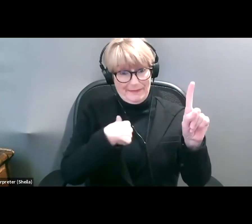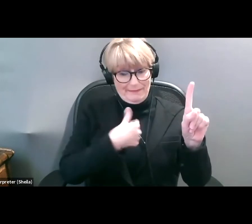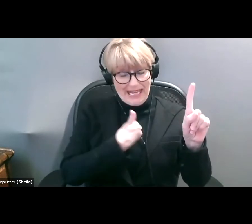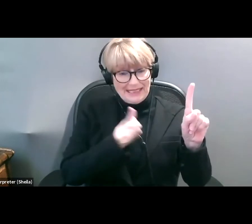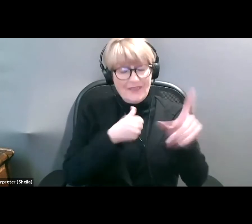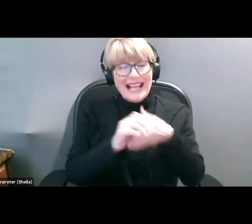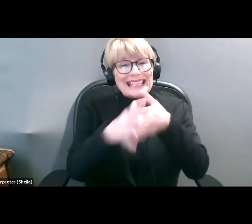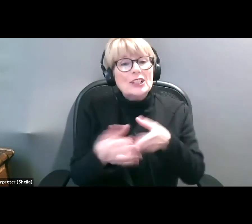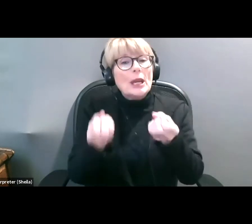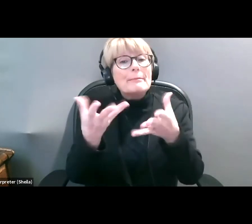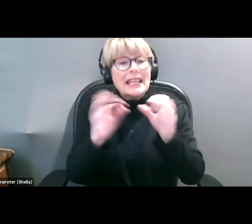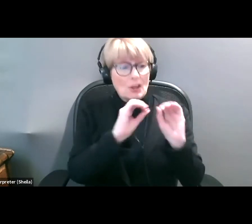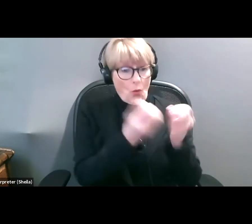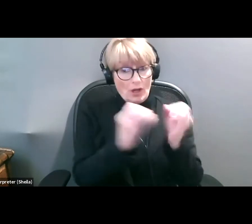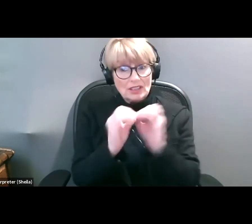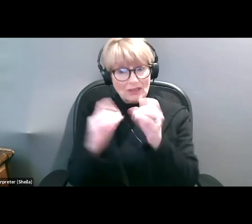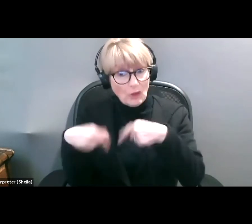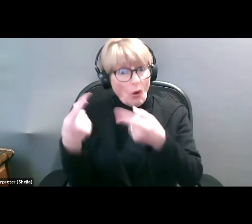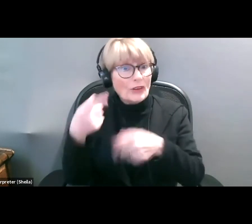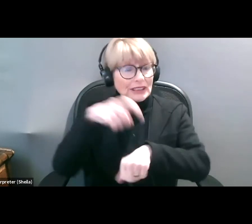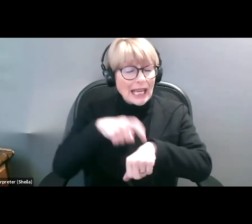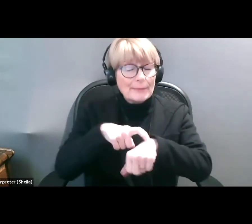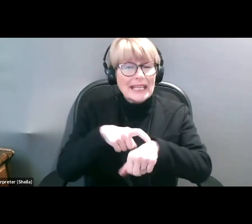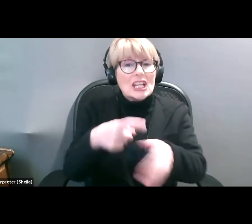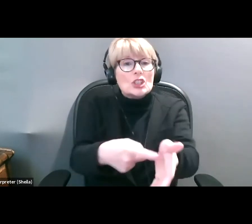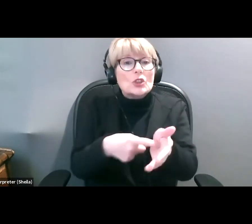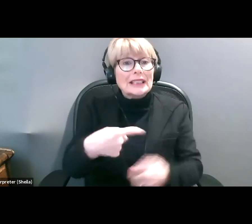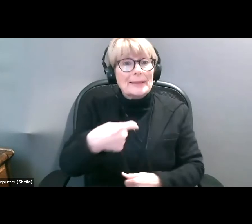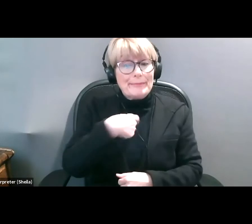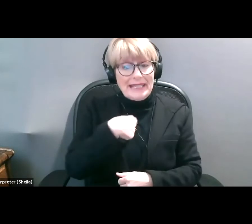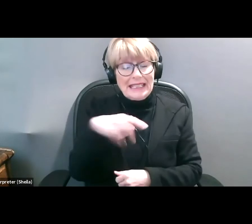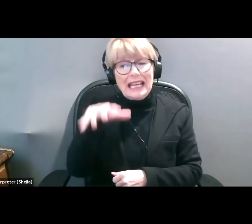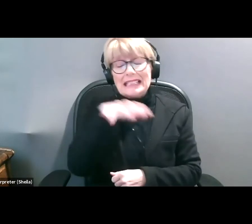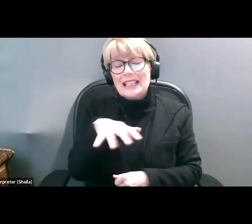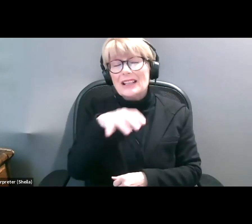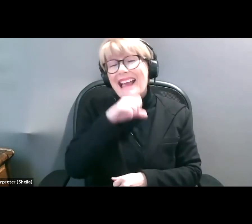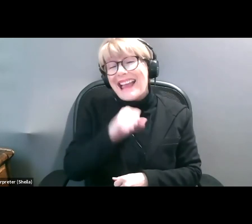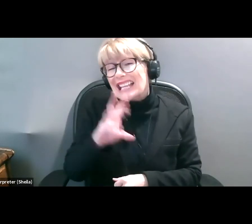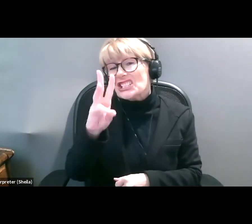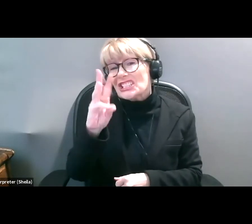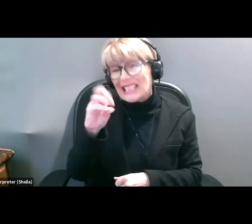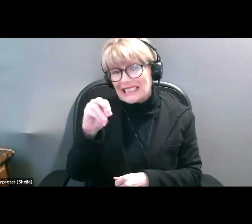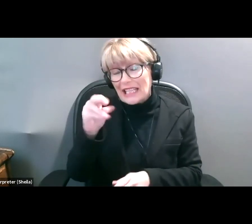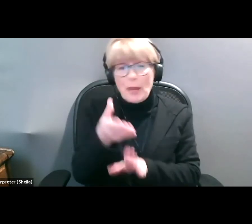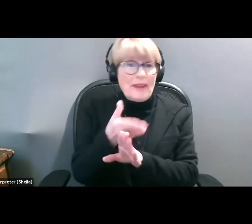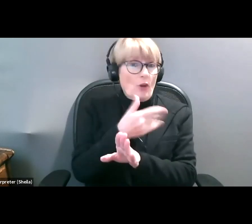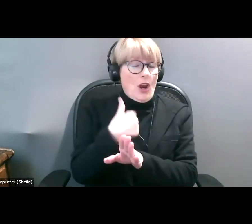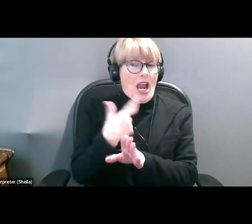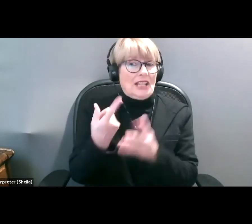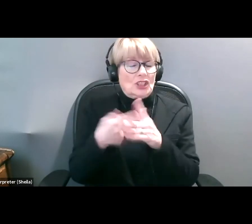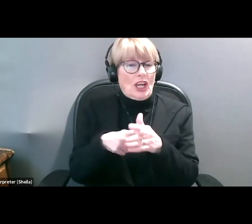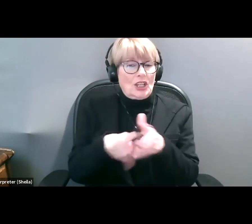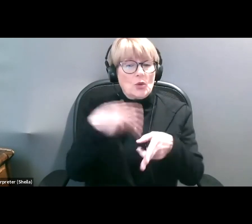many organizations over time, it took me till about the age of 60 before I began to